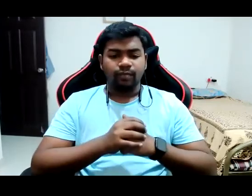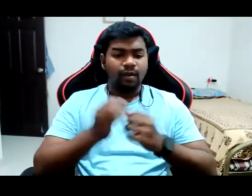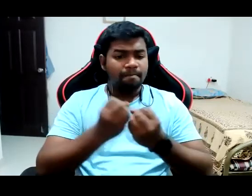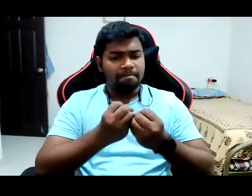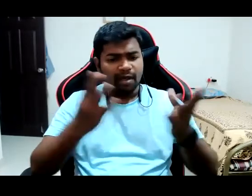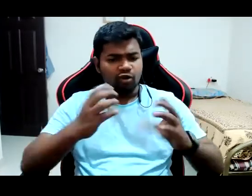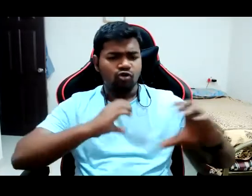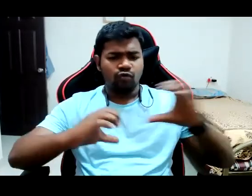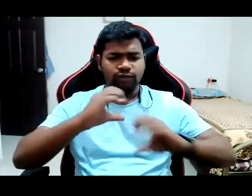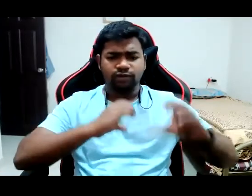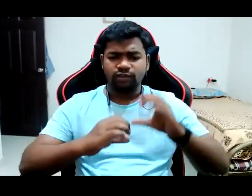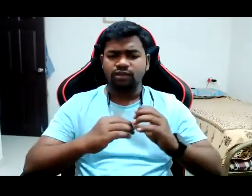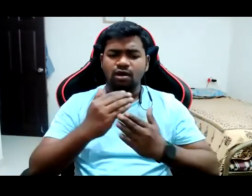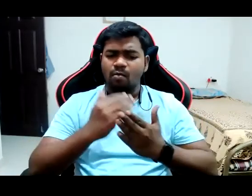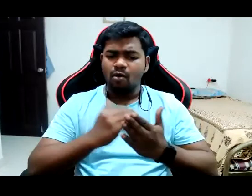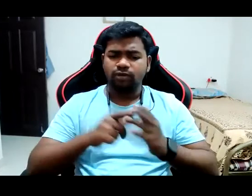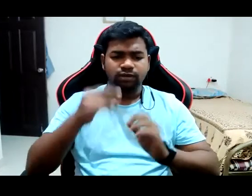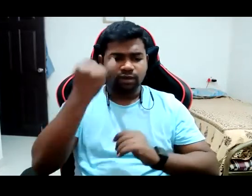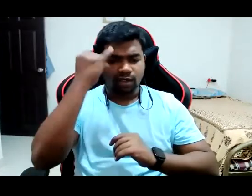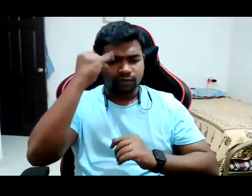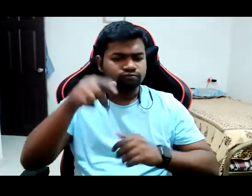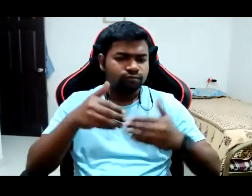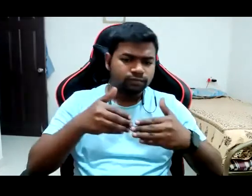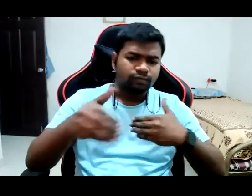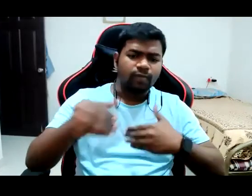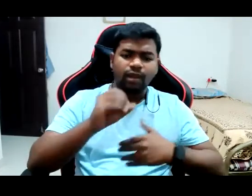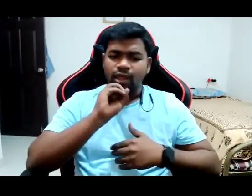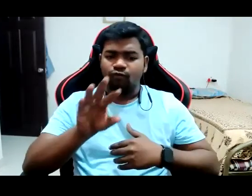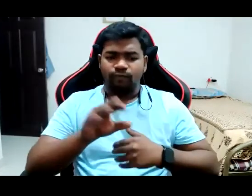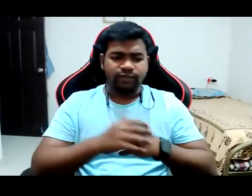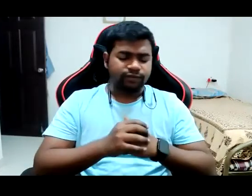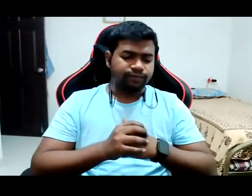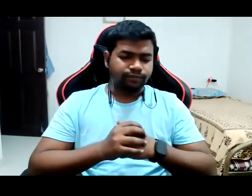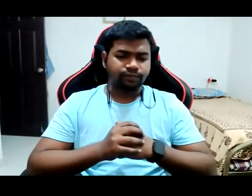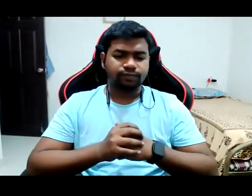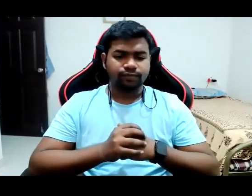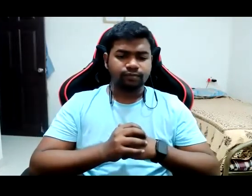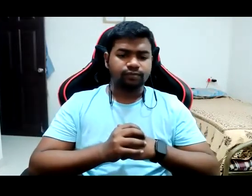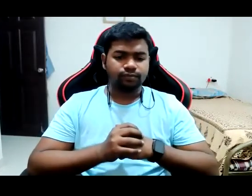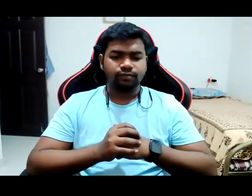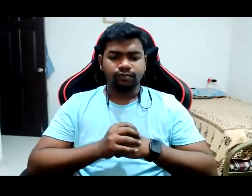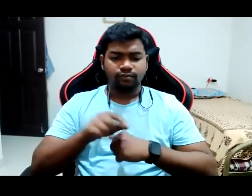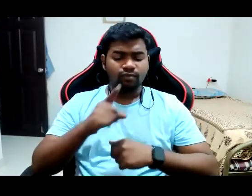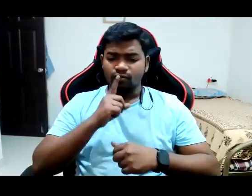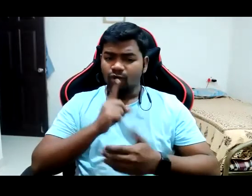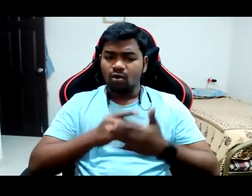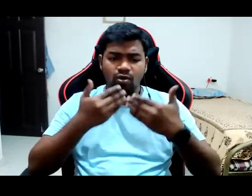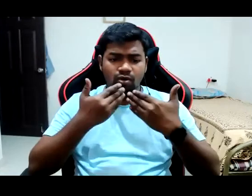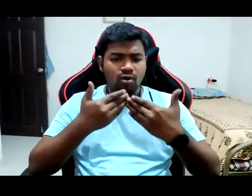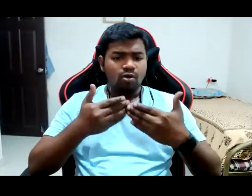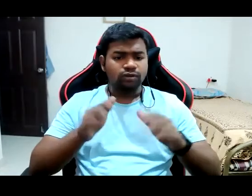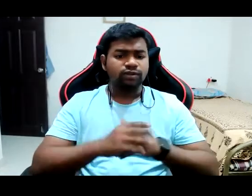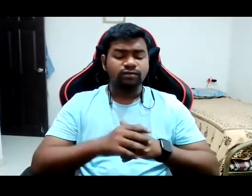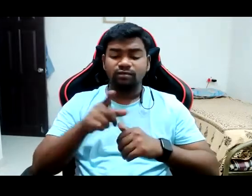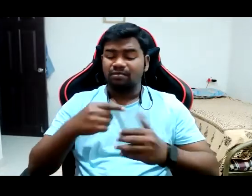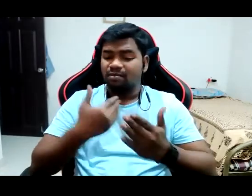ideas. And that's kind of like how we'll move towards team formation. And so really the onus is on the